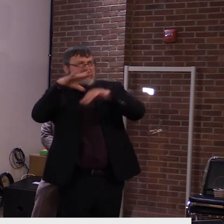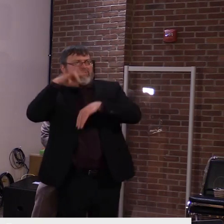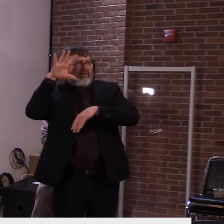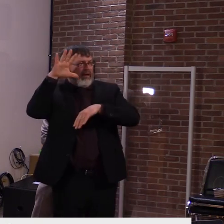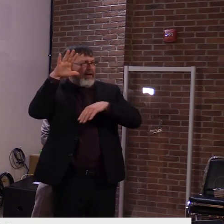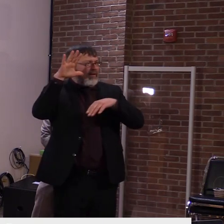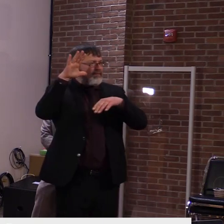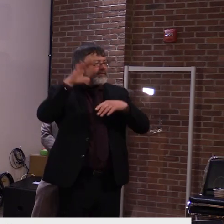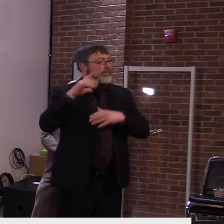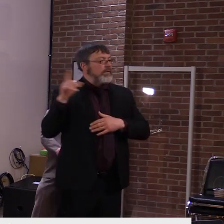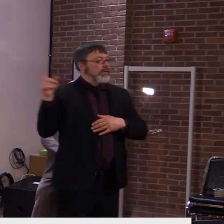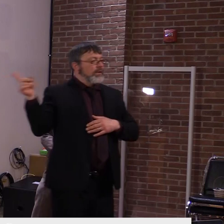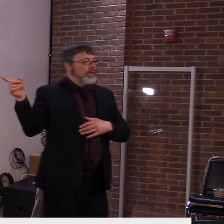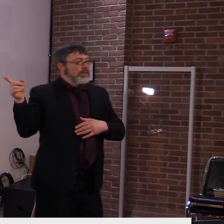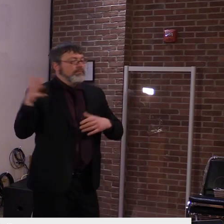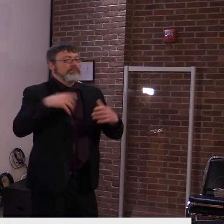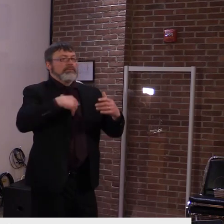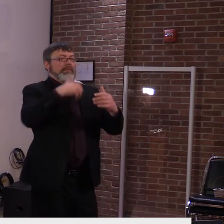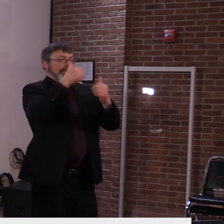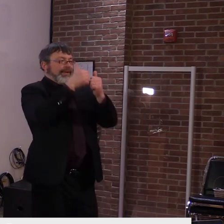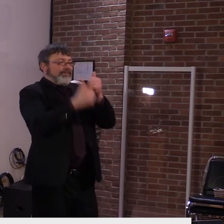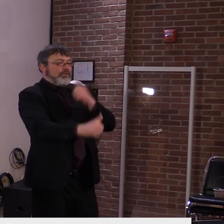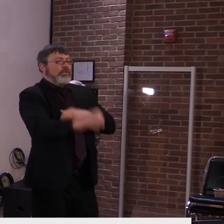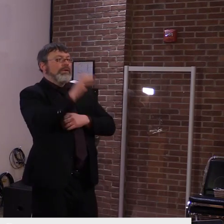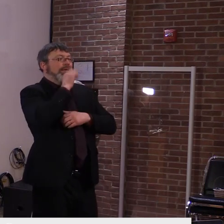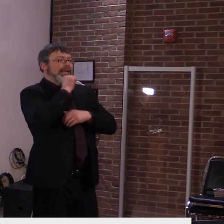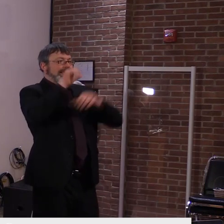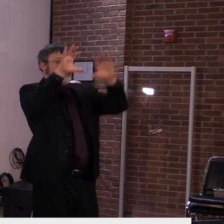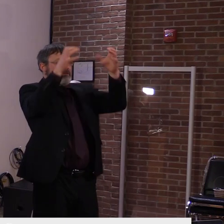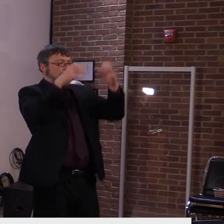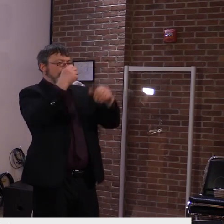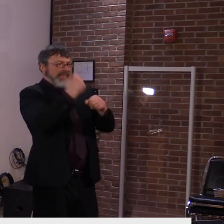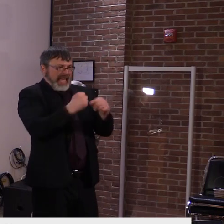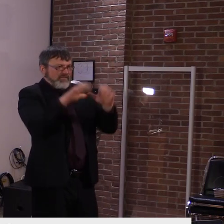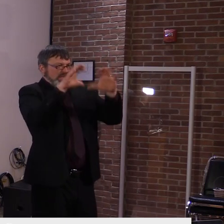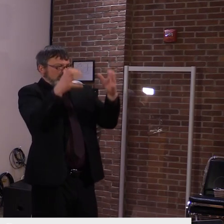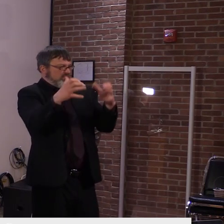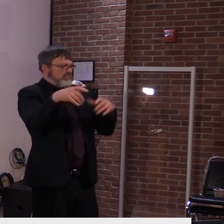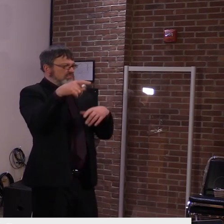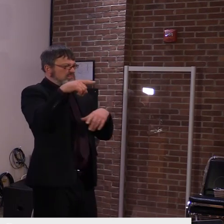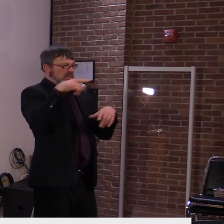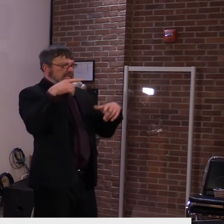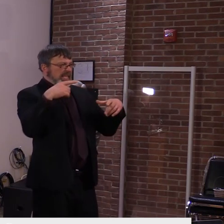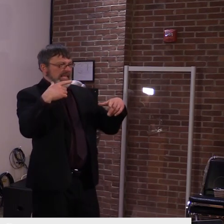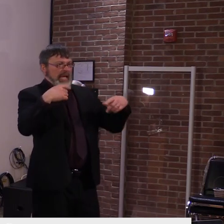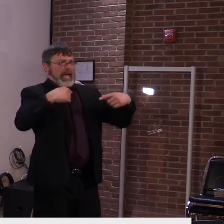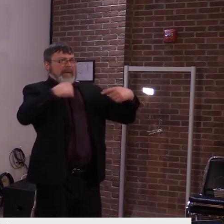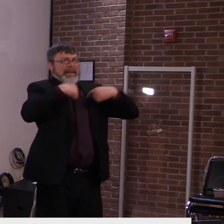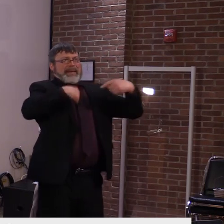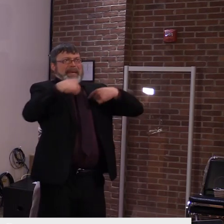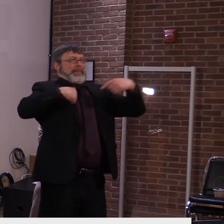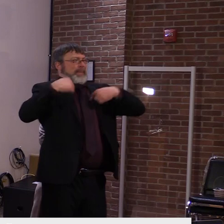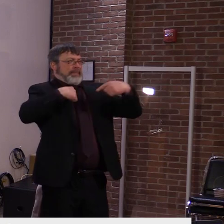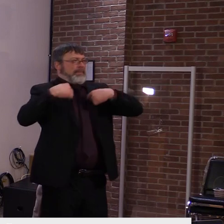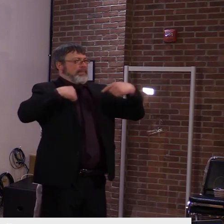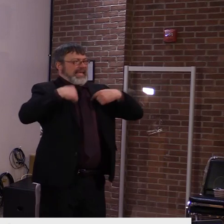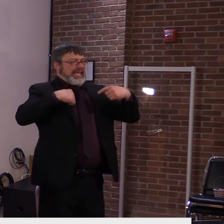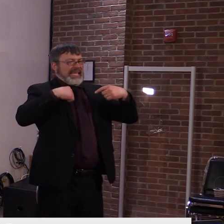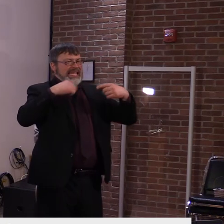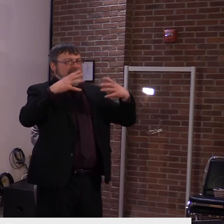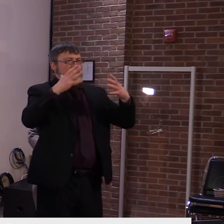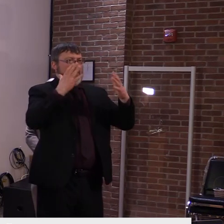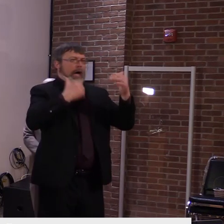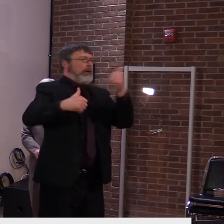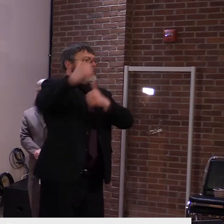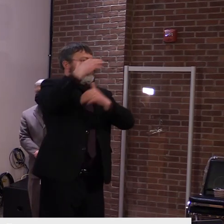the front of the line, even before the offender population, whether it be in the retail. The retailers have come out and said they'd